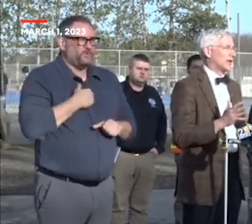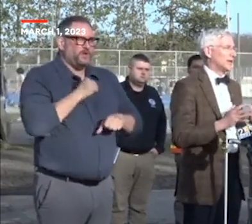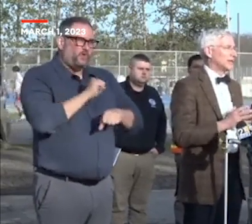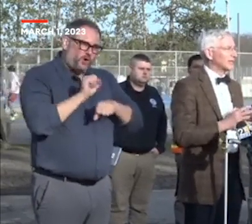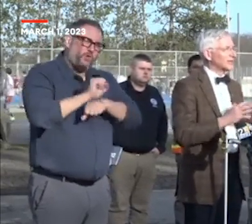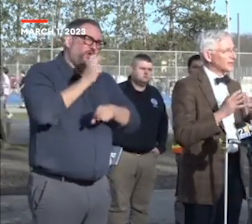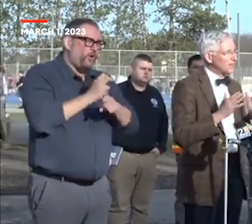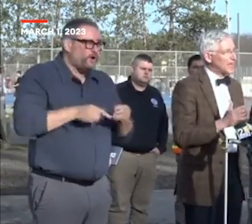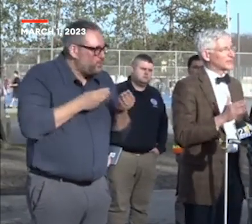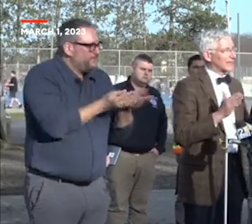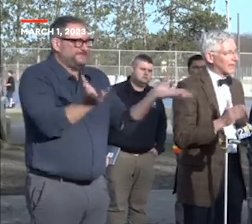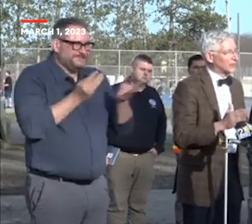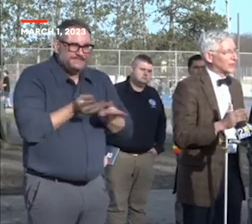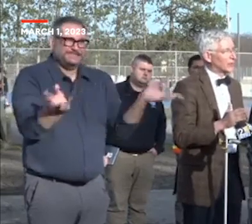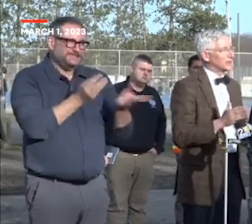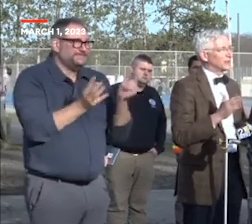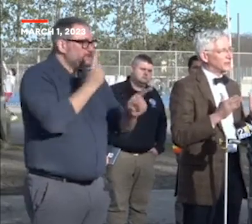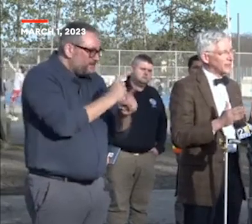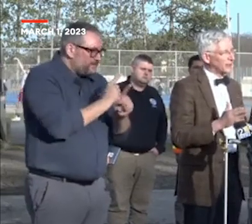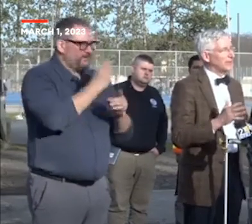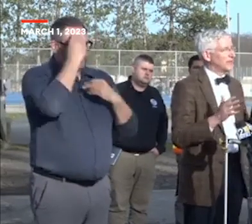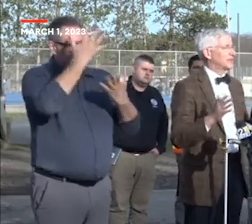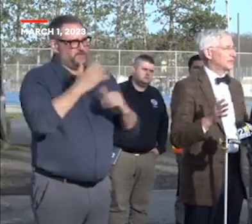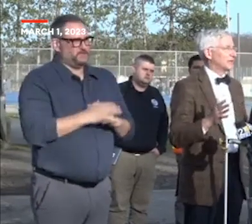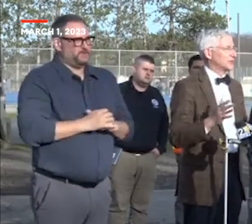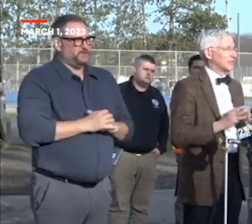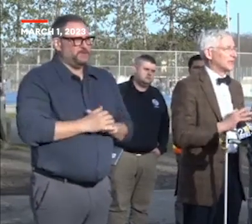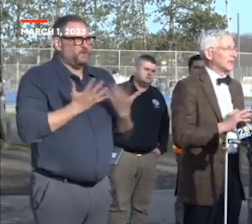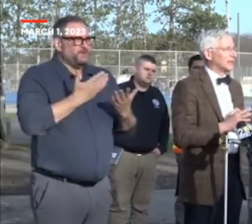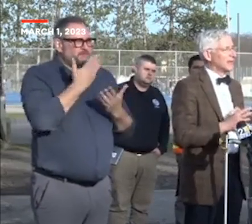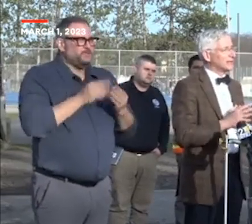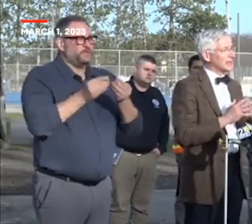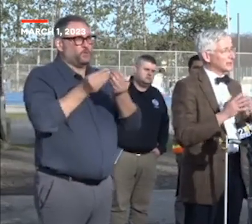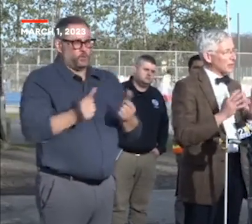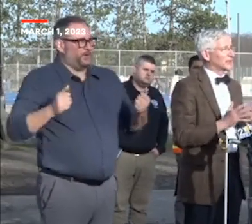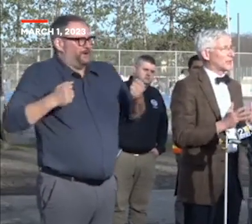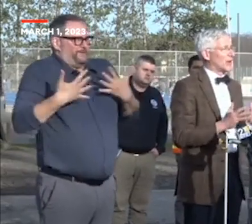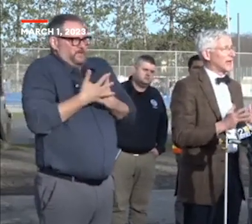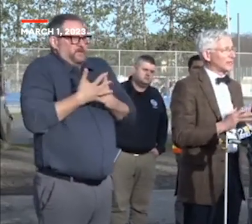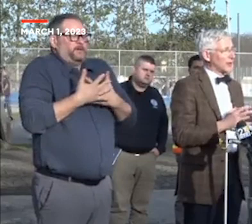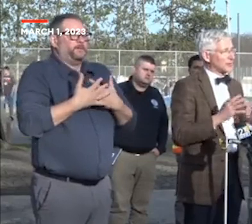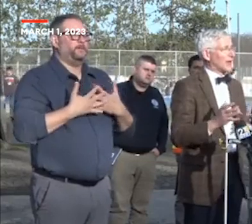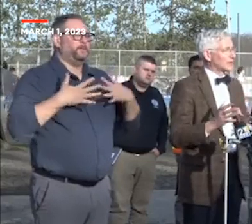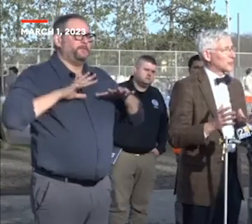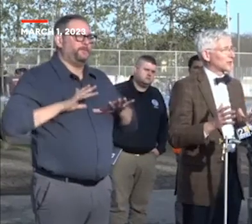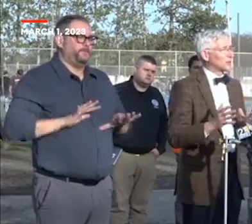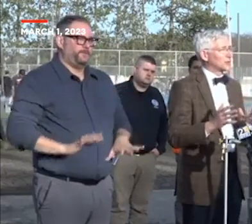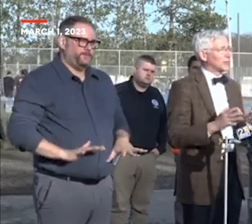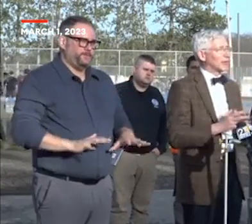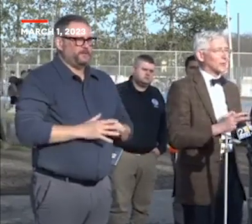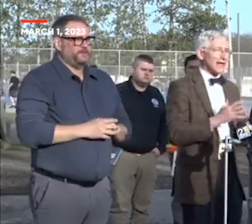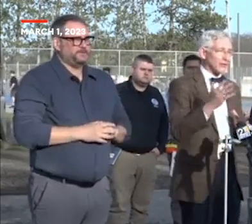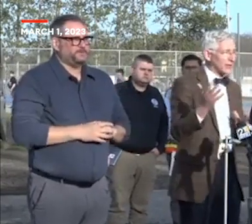important, because it's the best counter to fear and misinformation. And it's also why I'm very proud of the work that